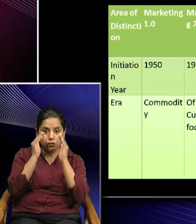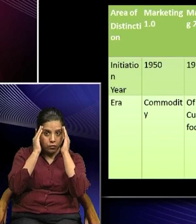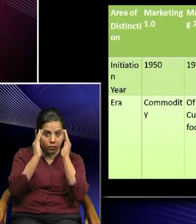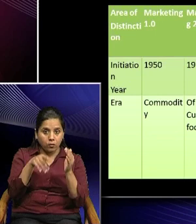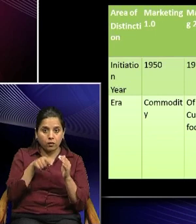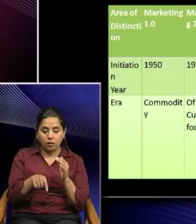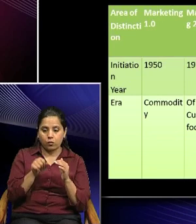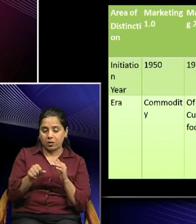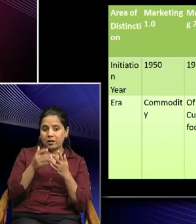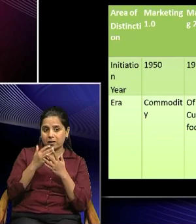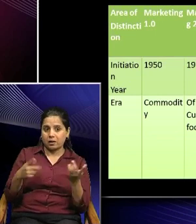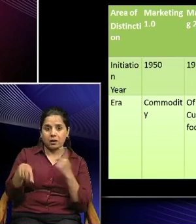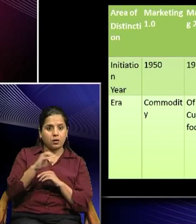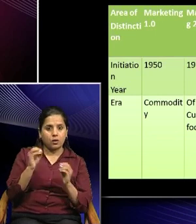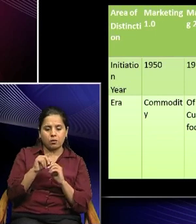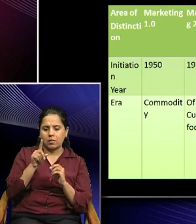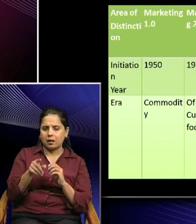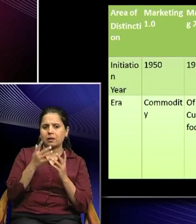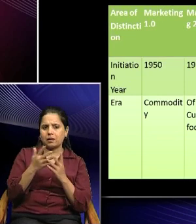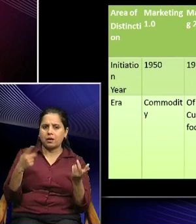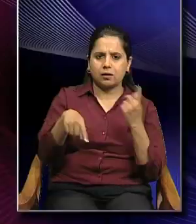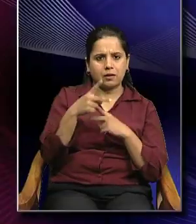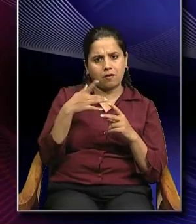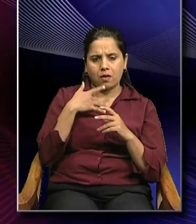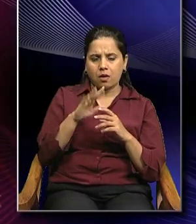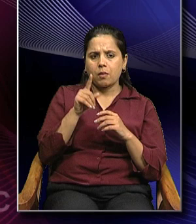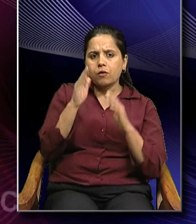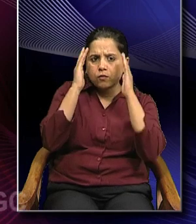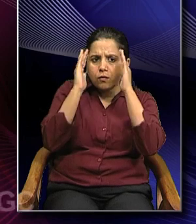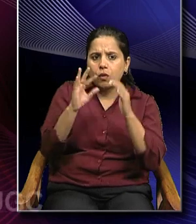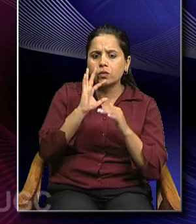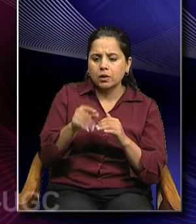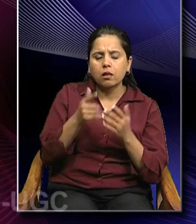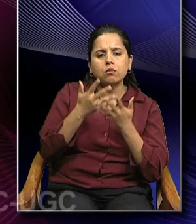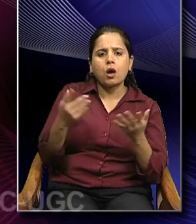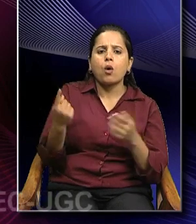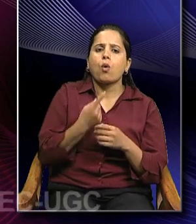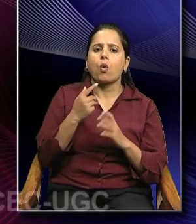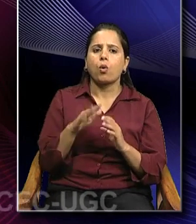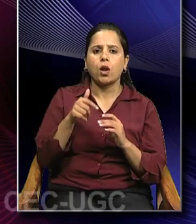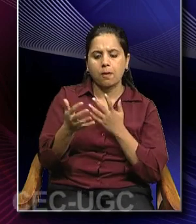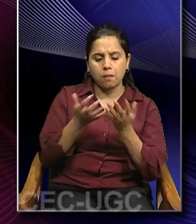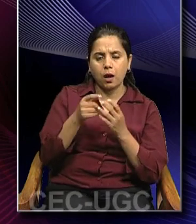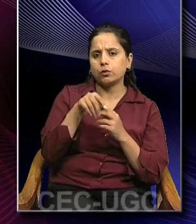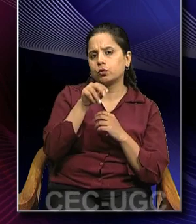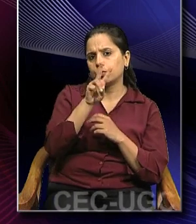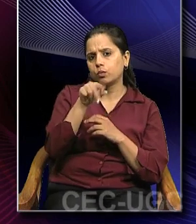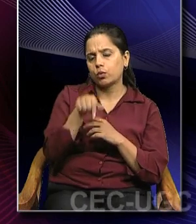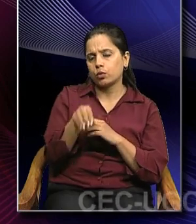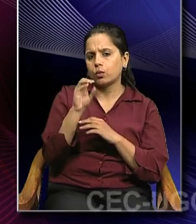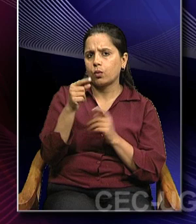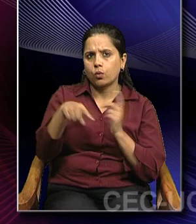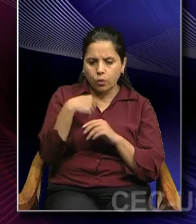on commodity, what you call as product. The focus was on product only. In marketing 2.0,